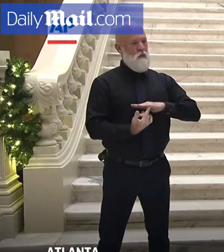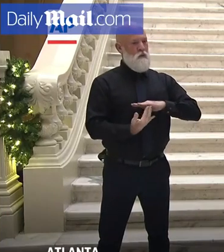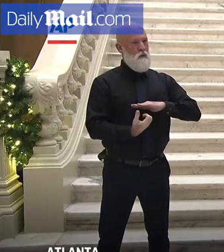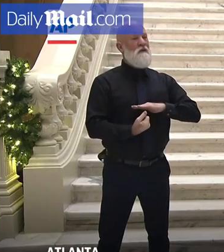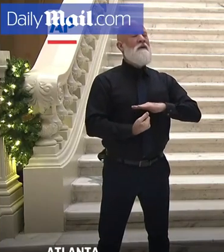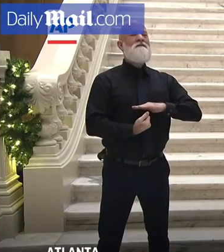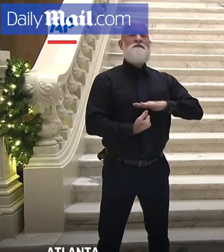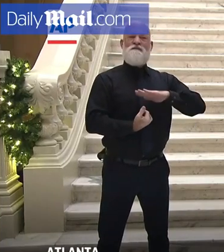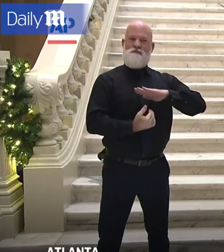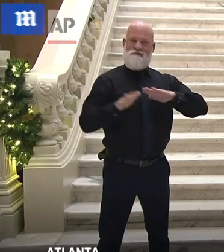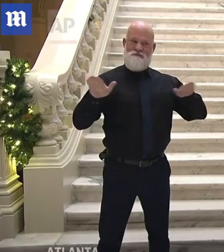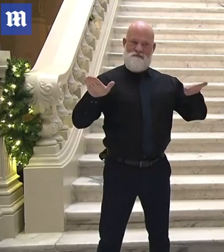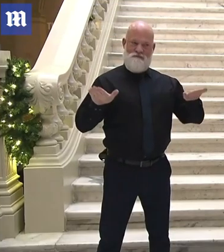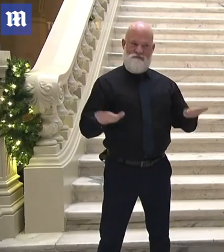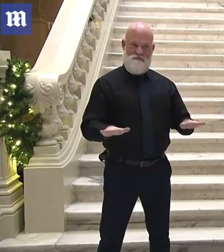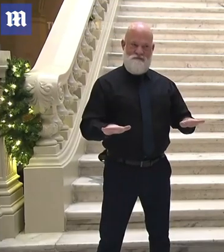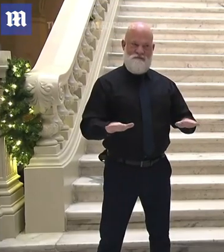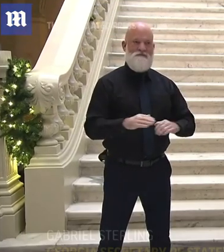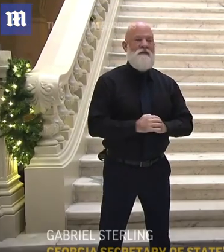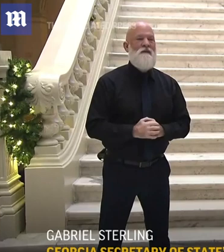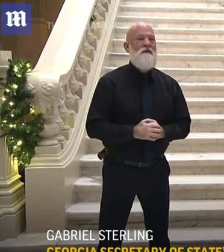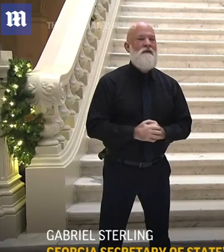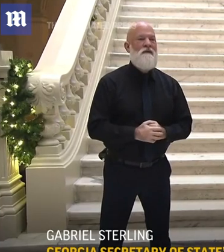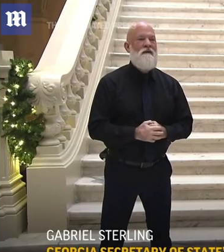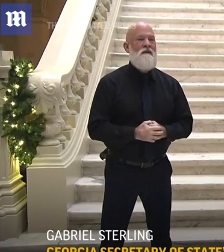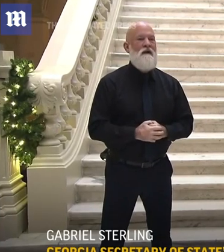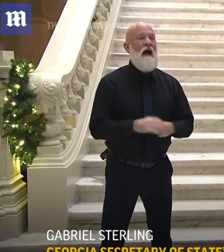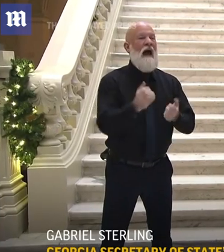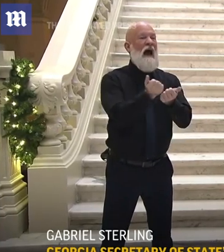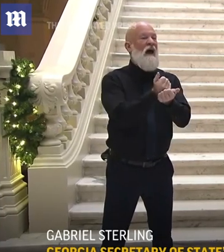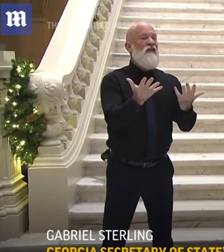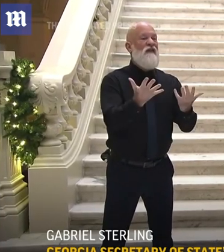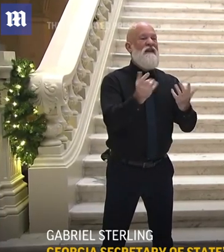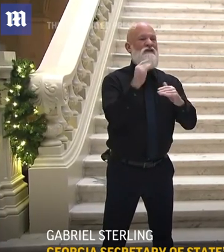it has all gone too far